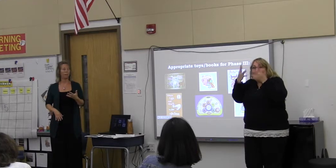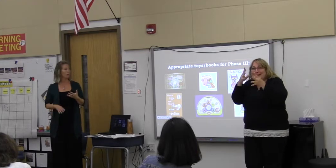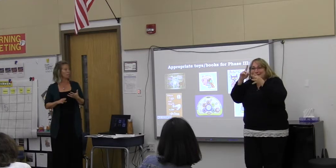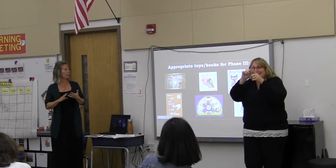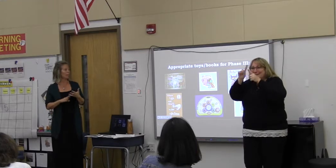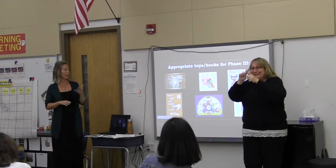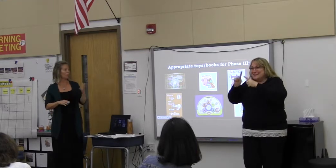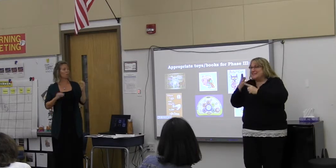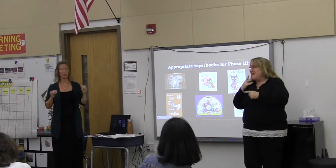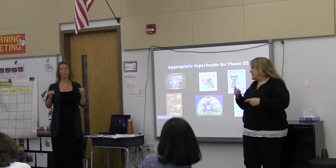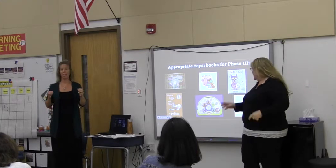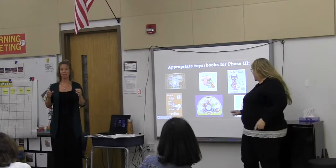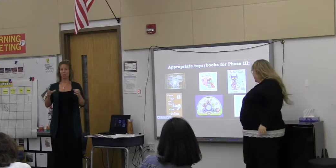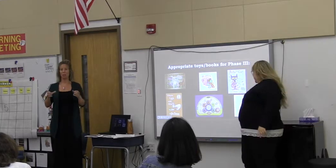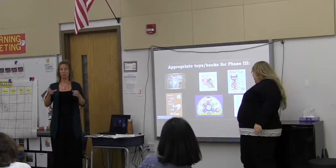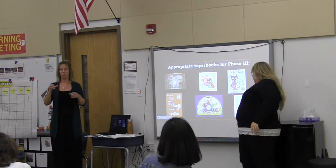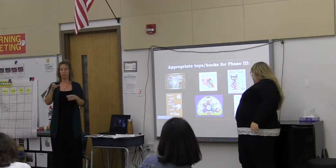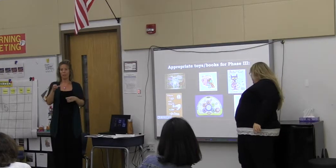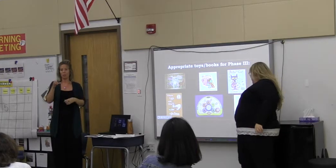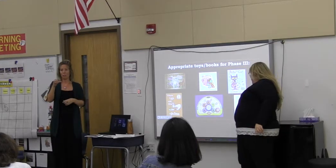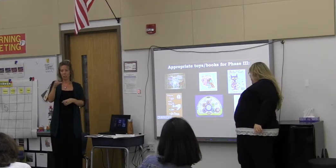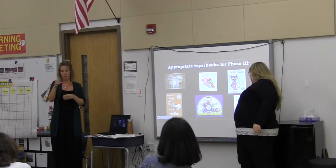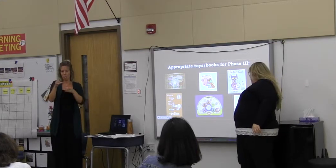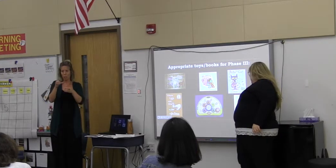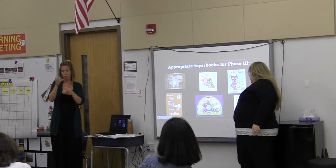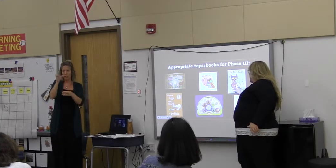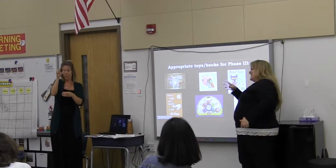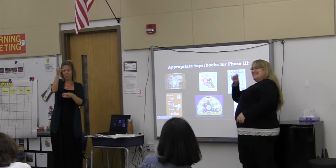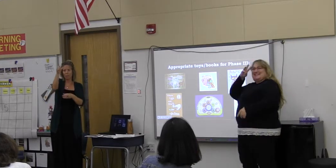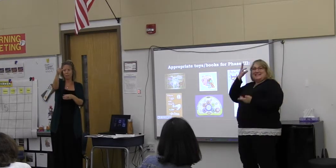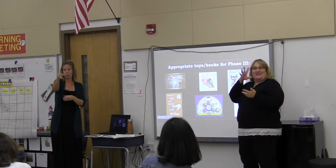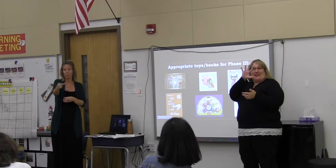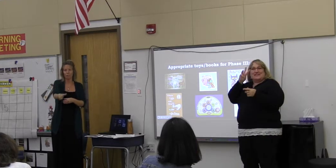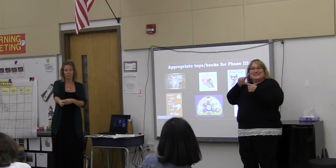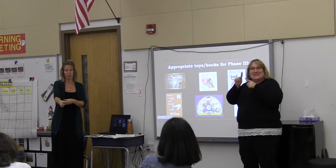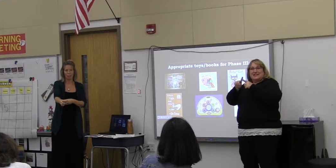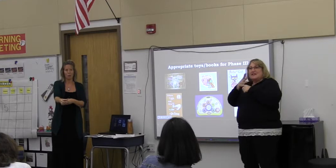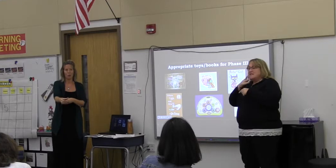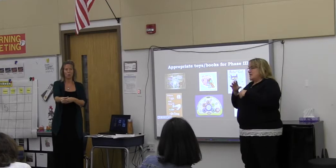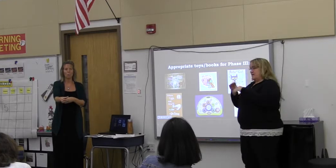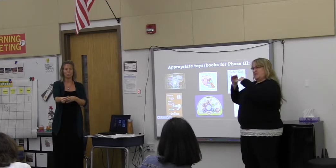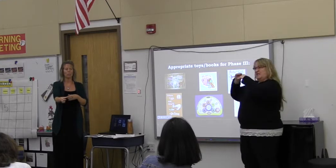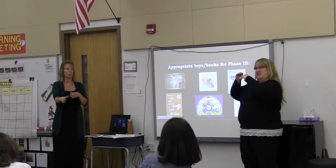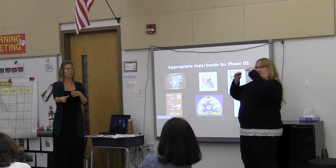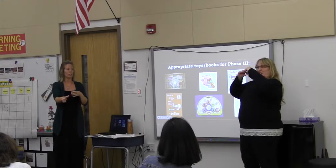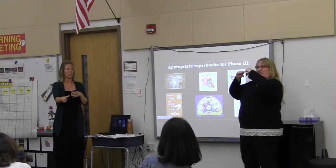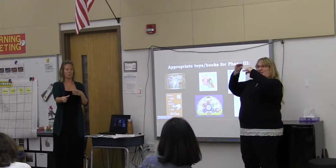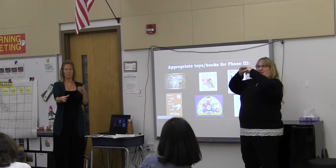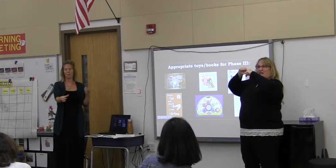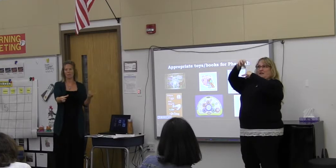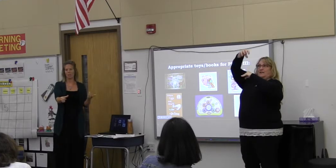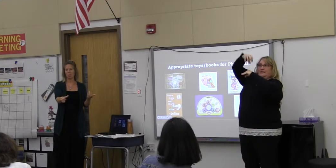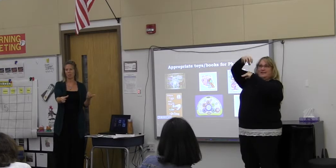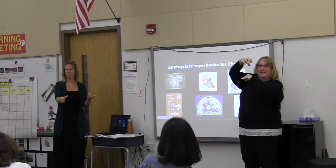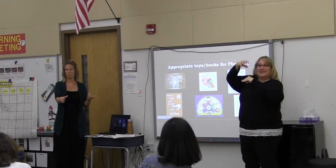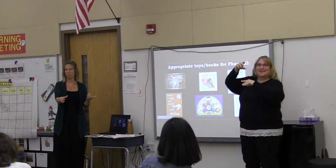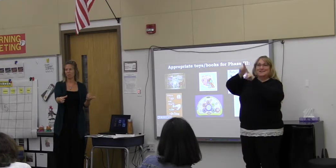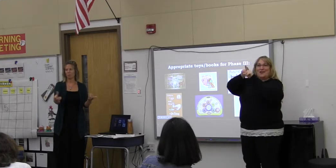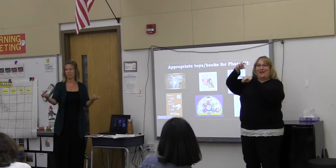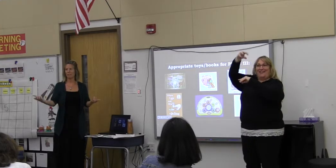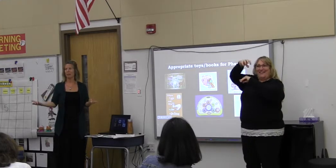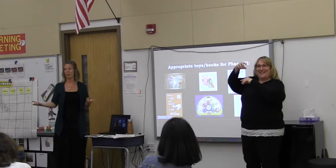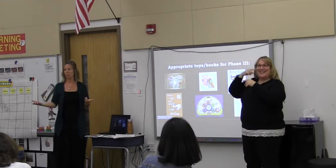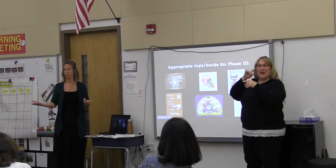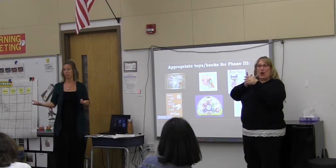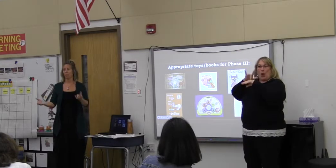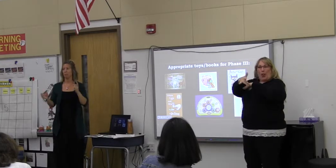on there. Look at what they're going to have to do. They're going to have to look at the toy and put the ring on top, which, you know, when we think about normally